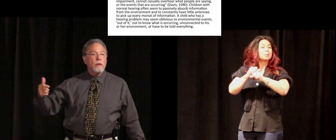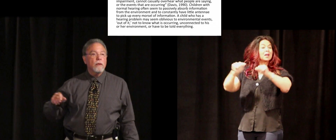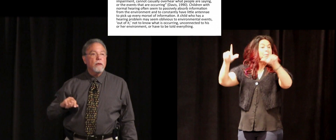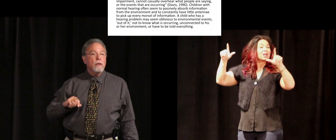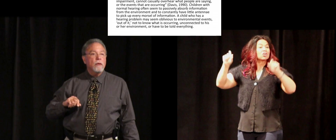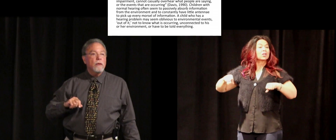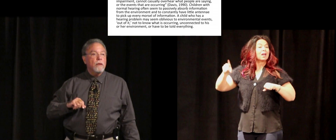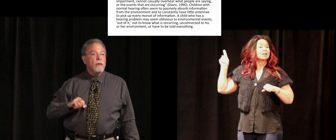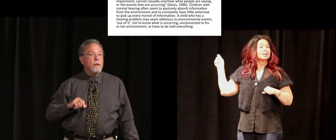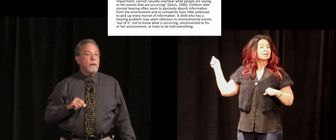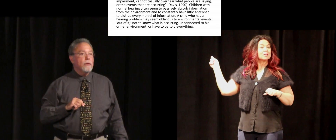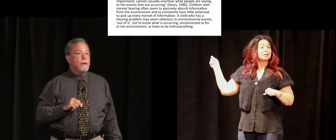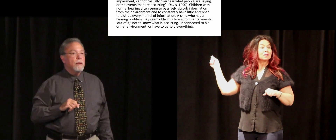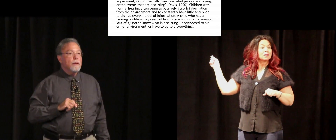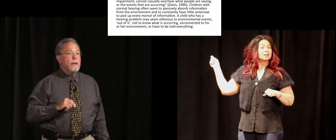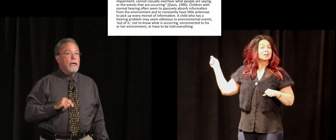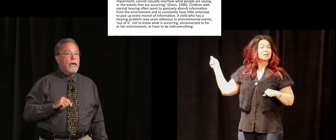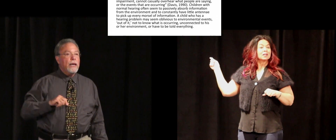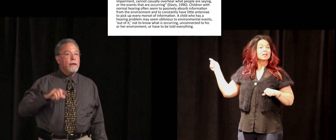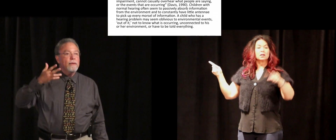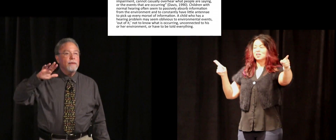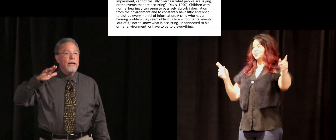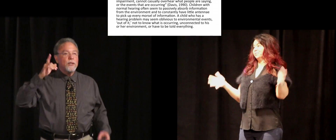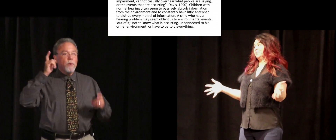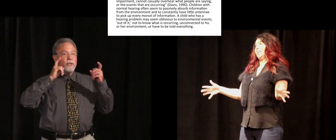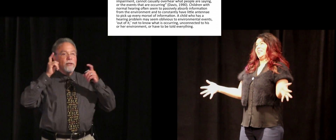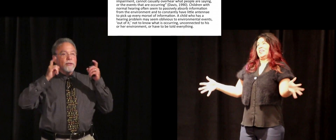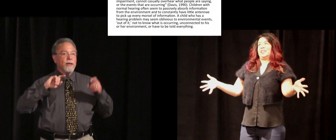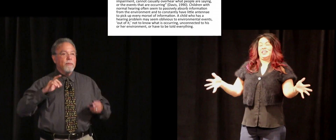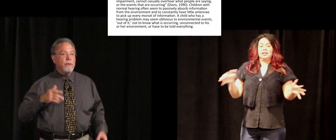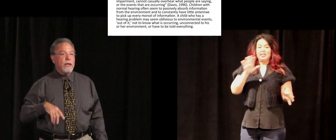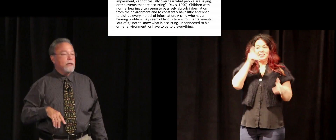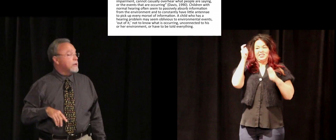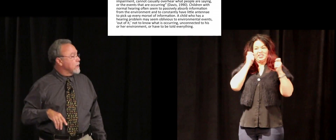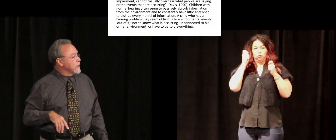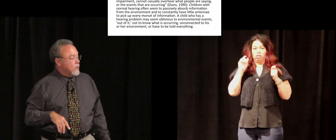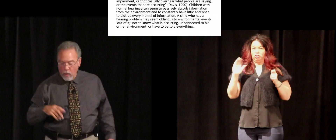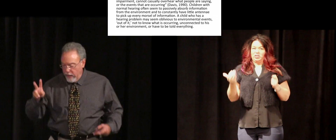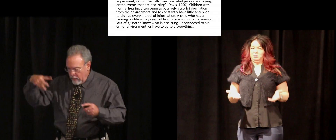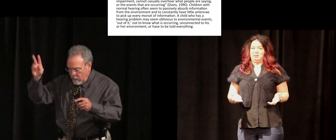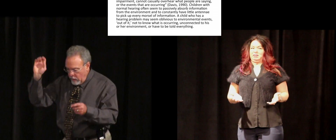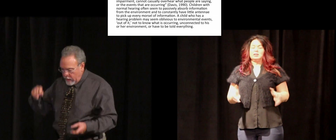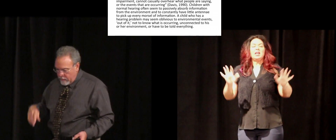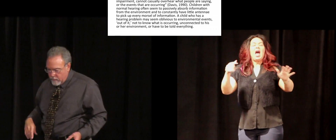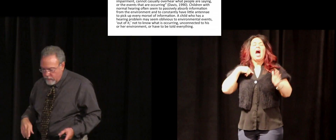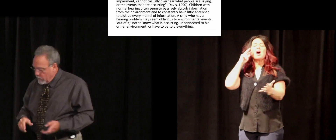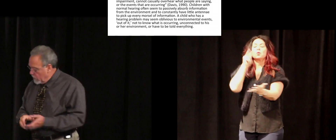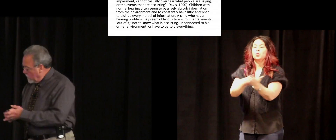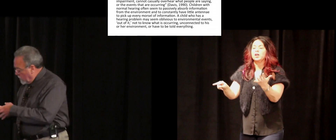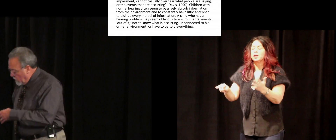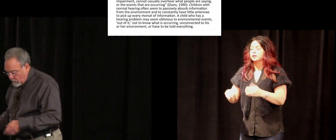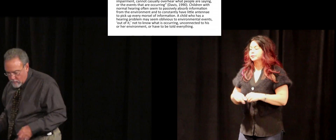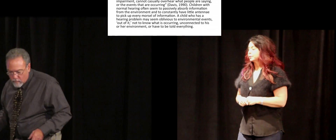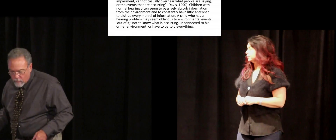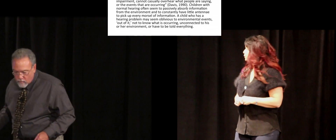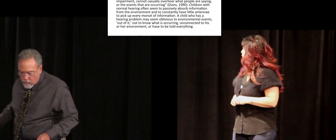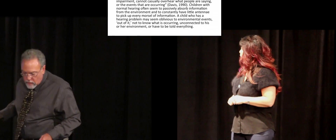child. You know, in my world, 97% of our students come from hearing families. 97%.